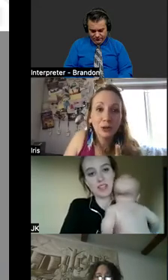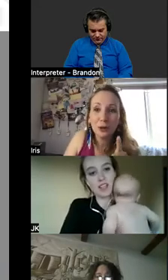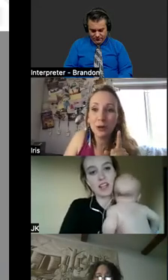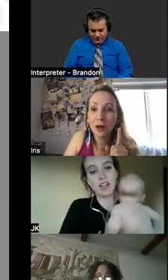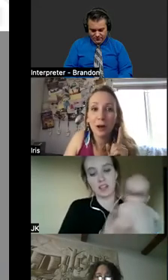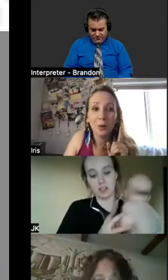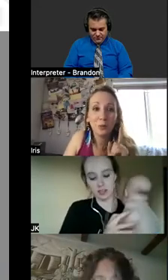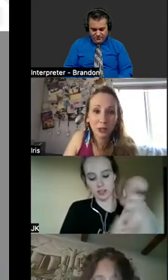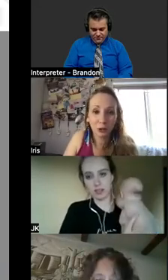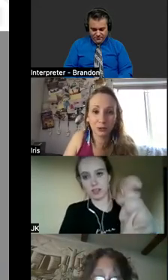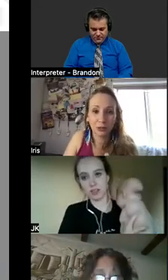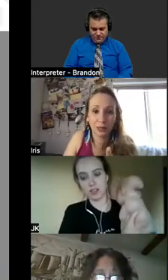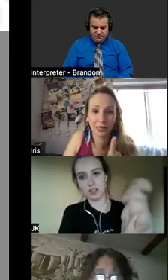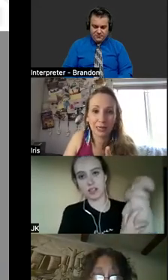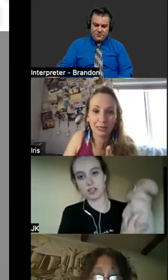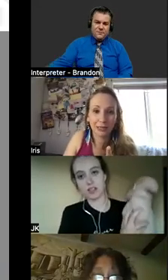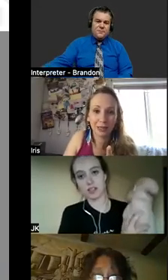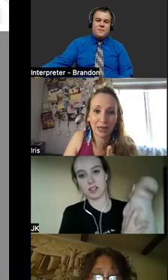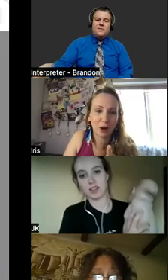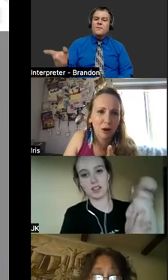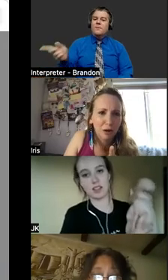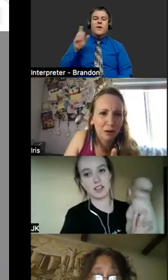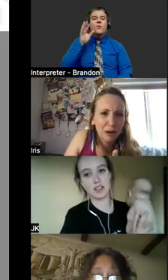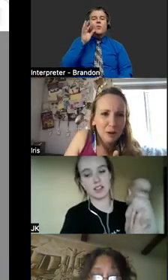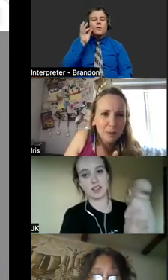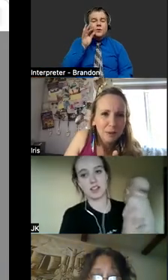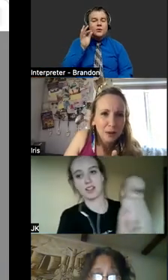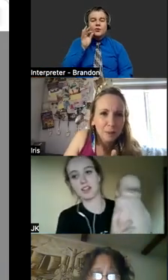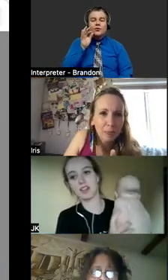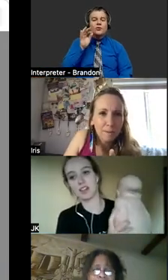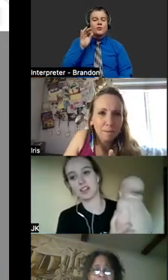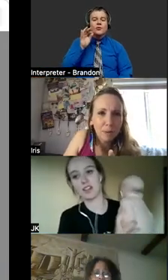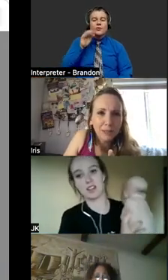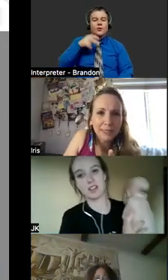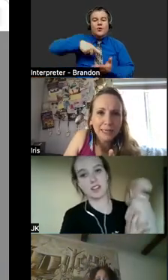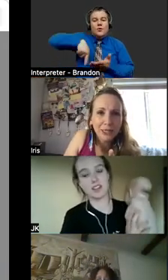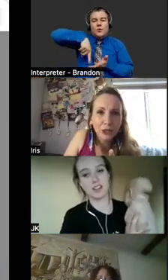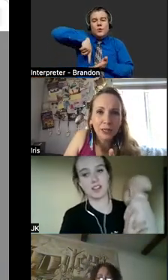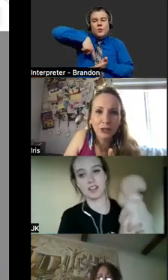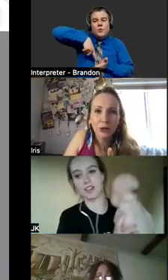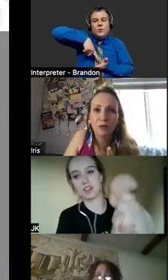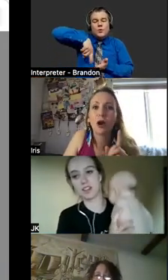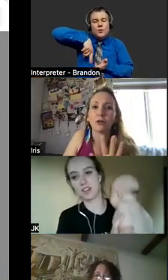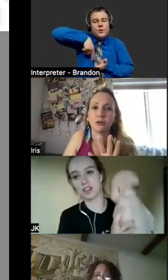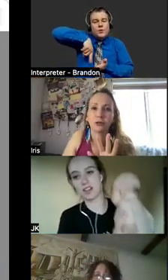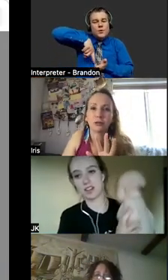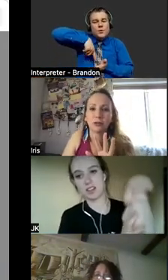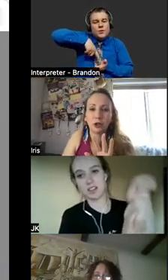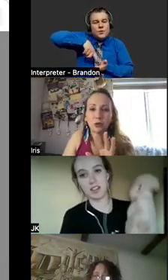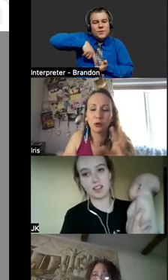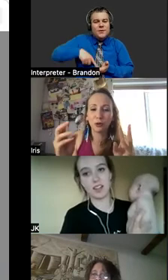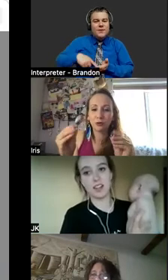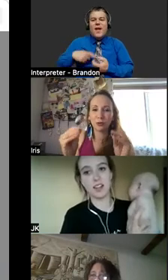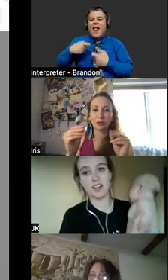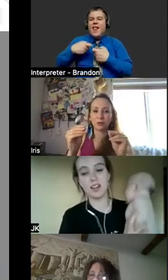These little whiskers thingies, they are Bonson Kitchen electric frothers.